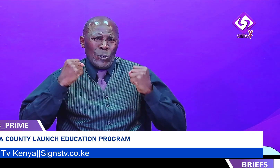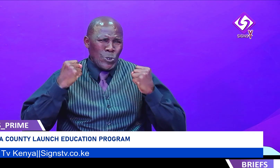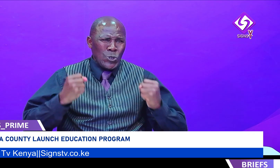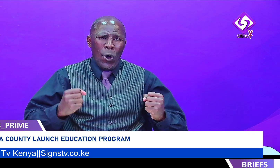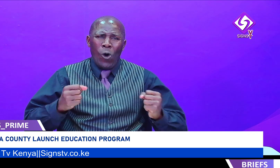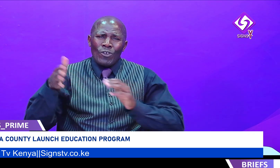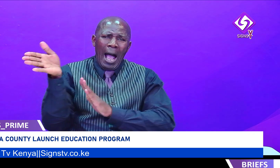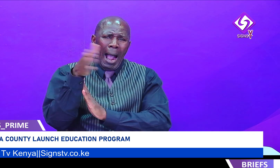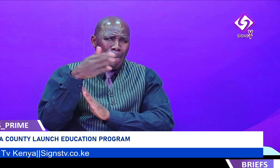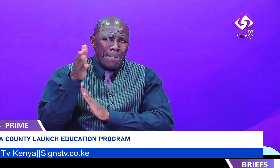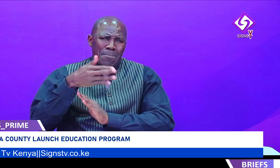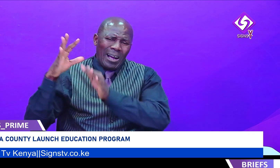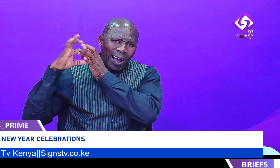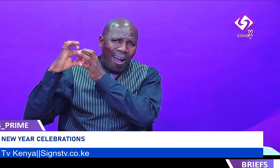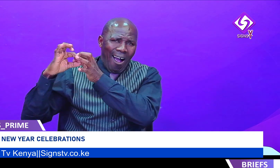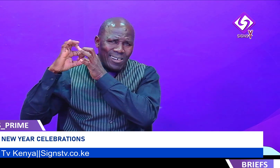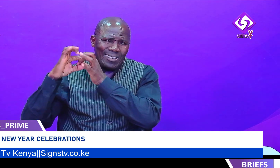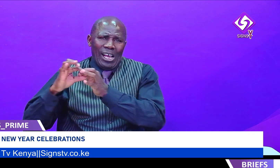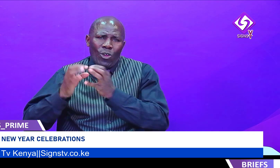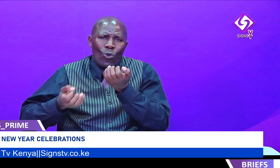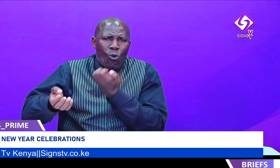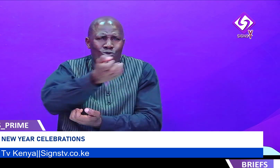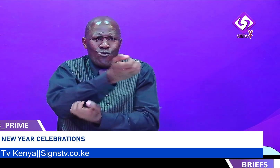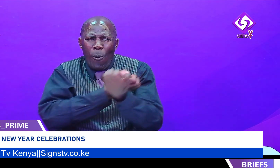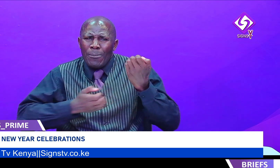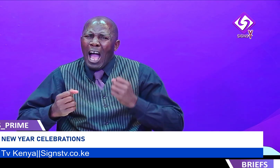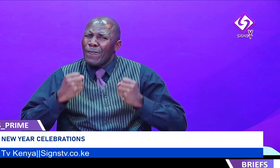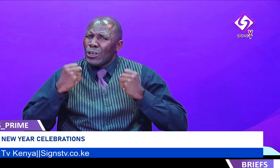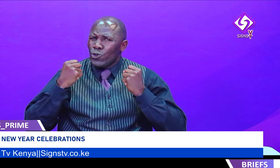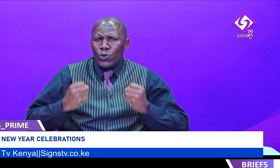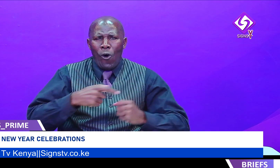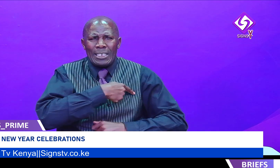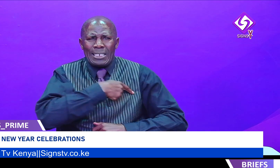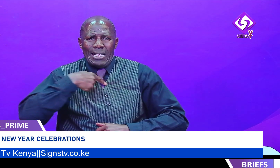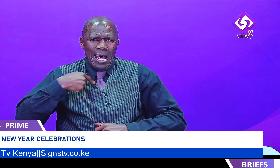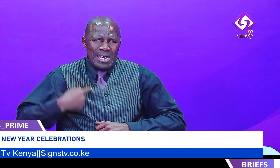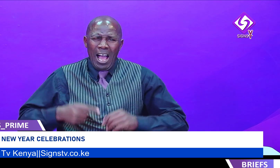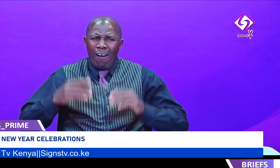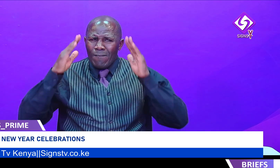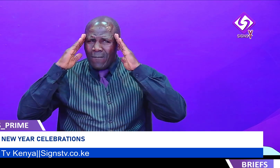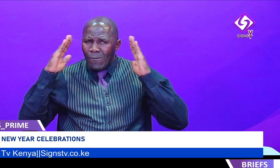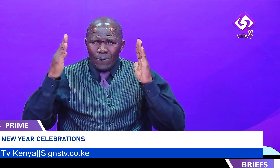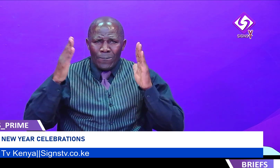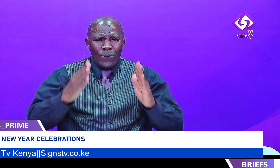Kenya reaffirmed its commitment to strengthening diplomatic, cultural and economic ties with